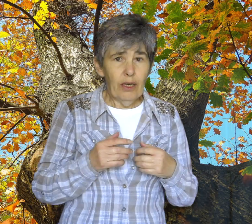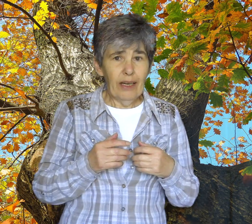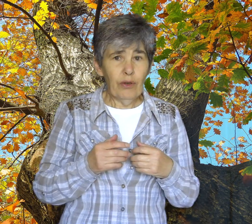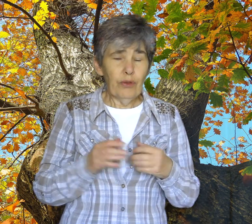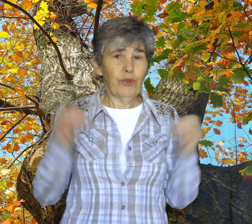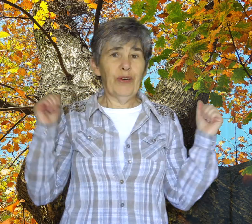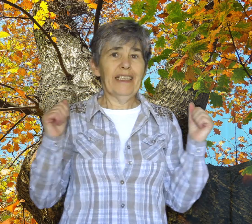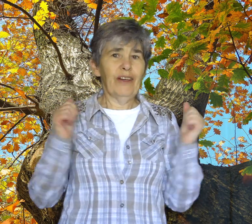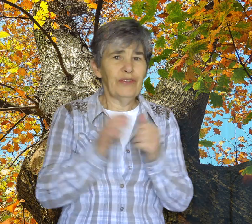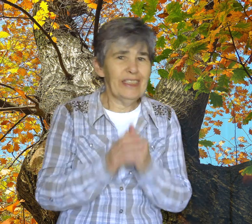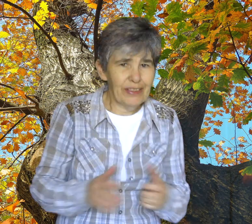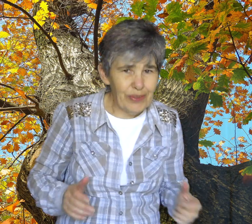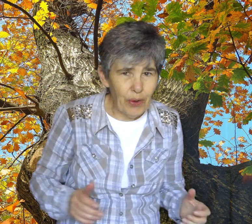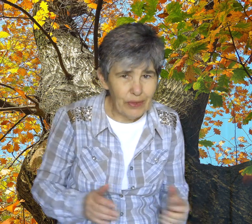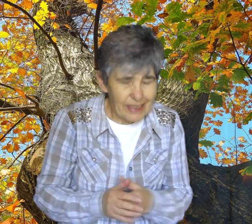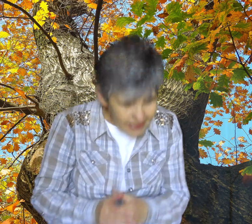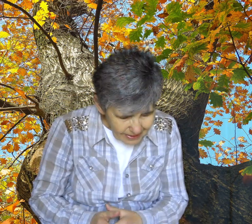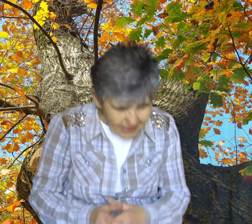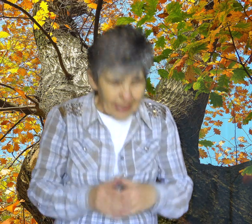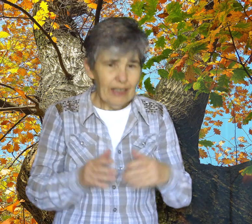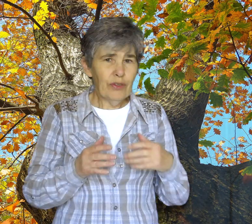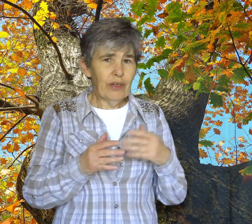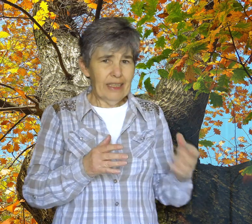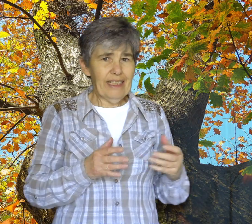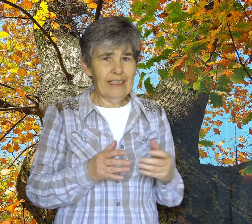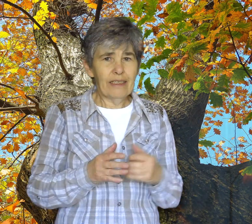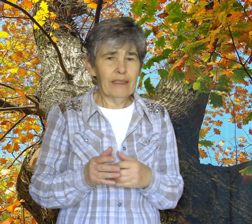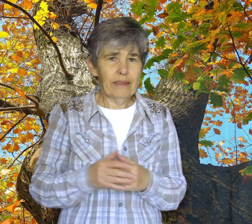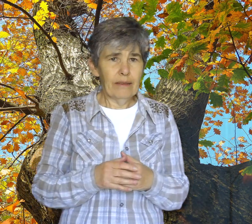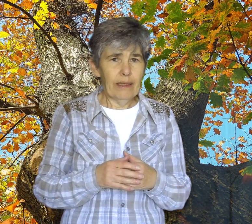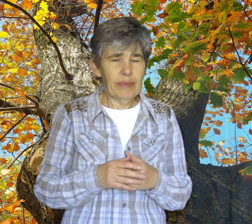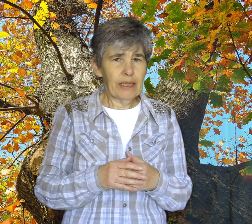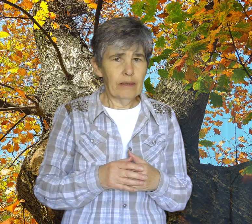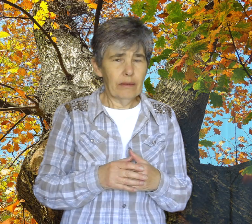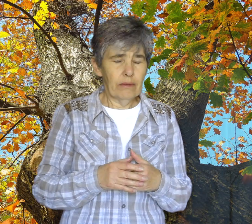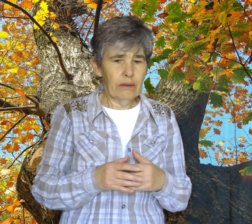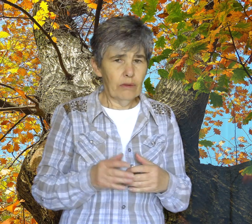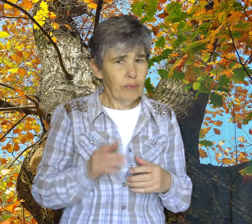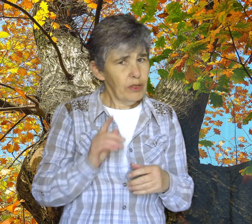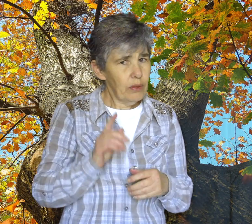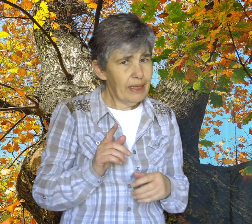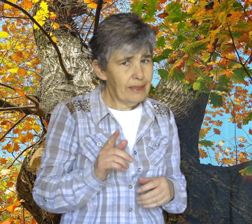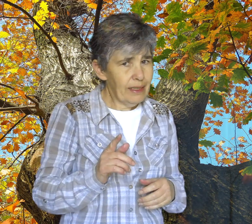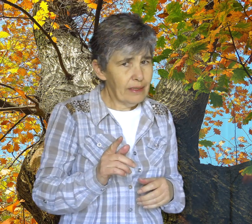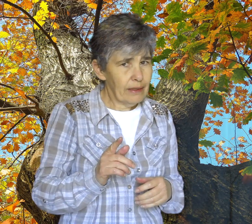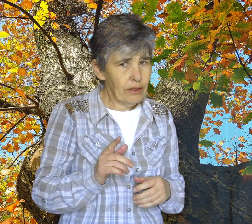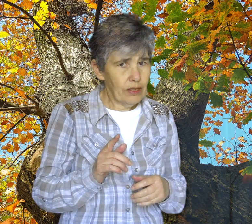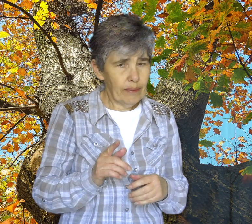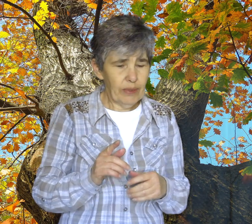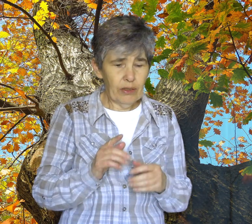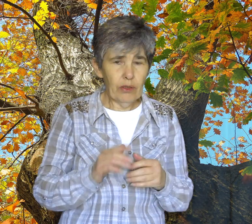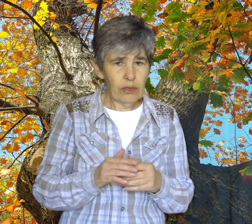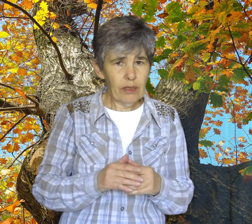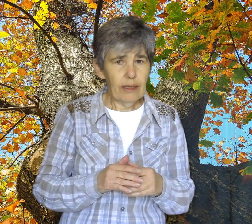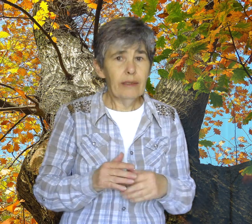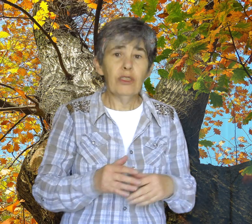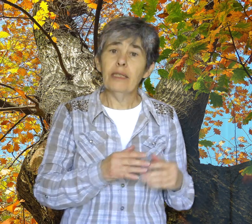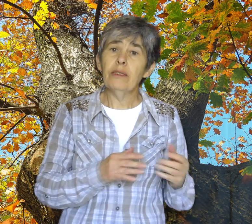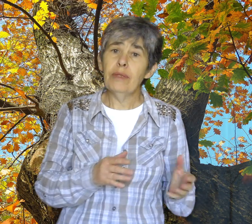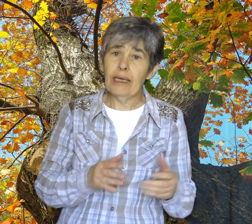thought, great, I love reading stories. I got all excited and Amy said, don't be too energetic, she said, because she has to relax and